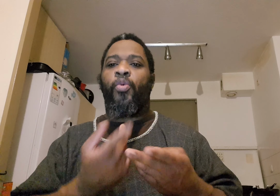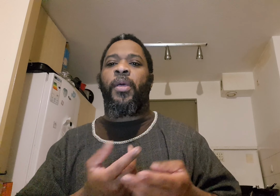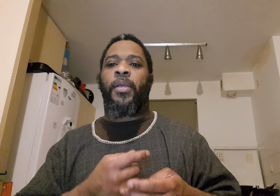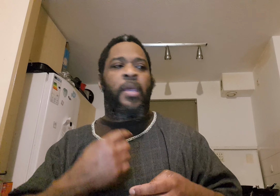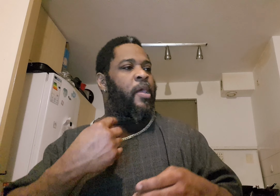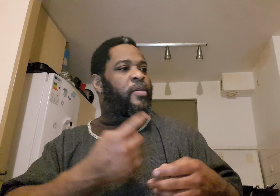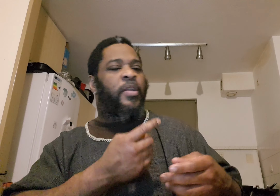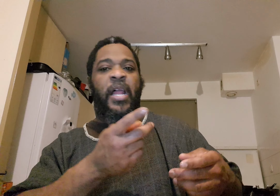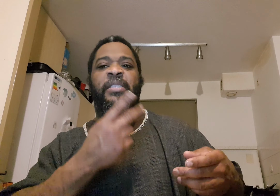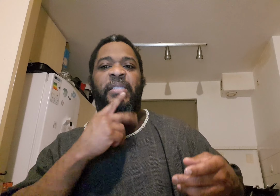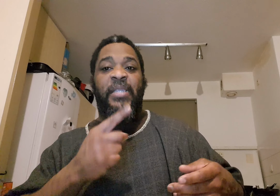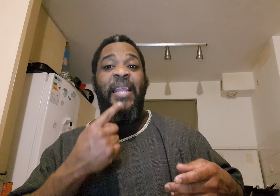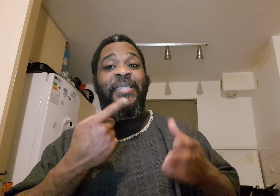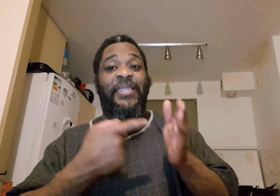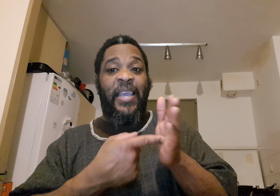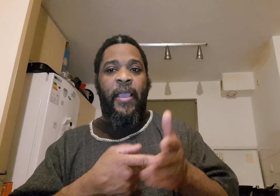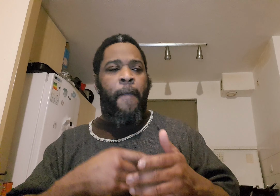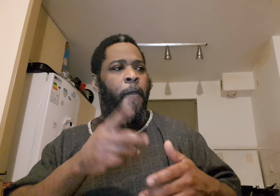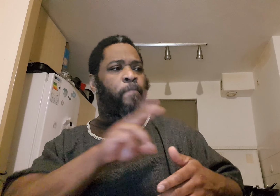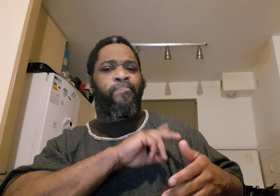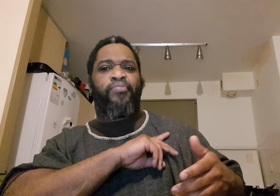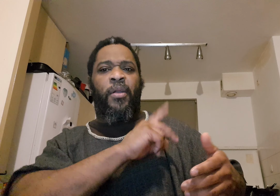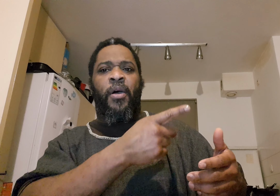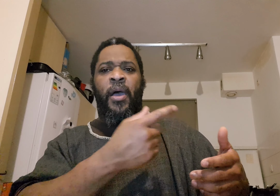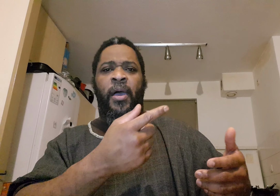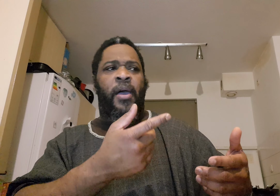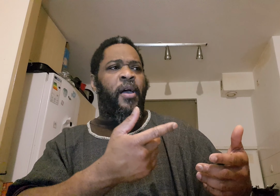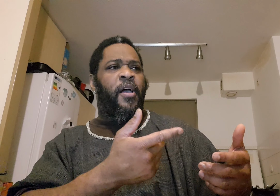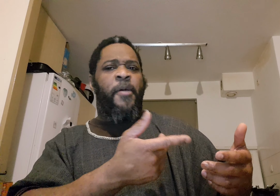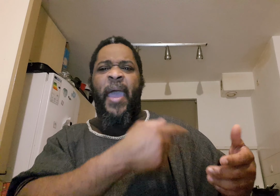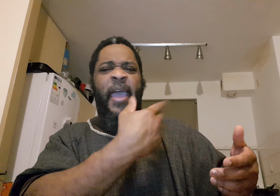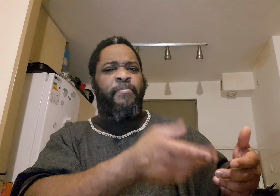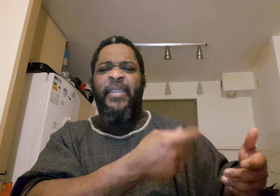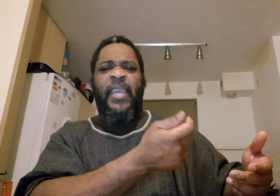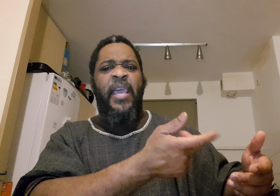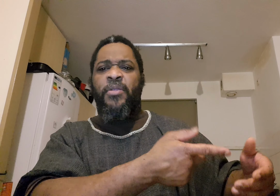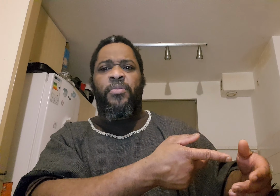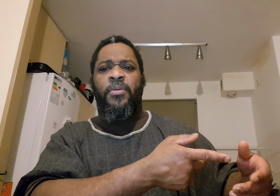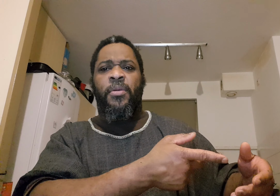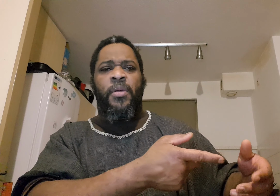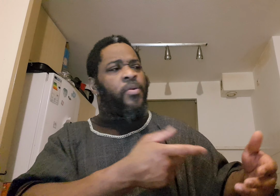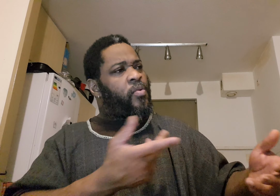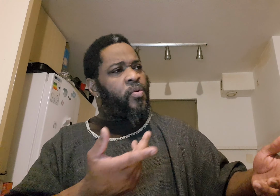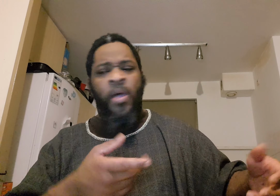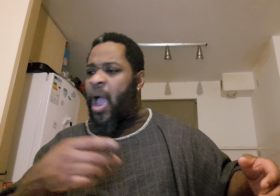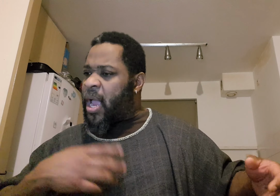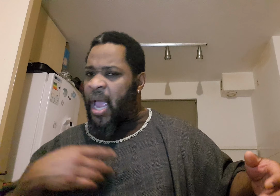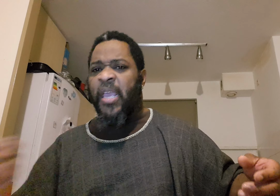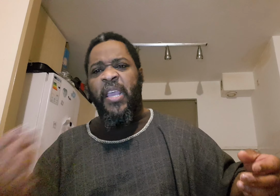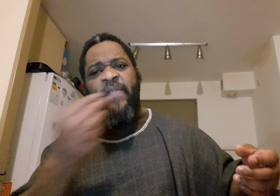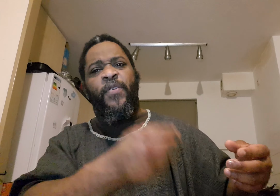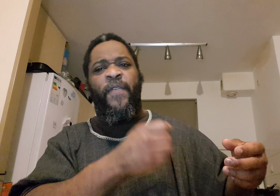it. Let's say, brother, help me get oh, I give you